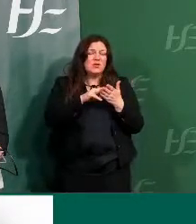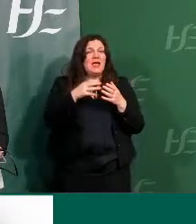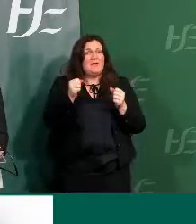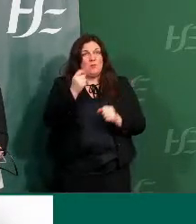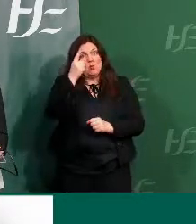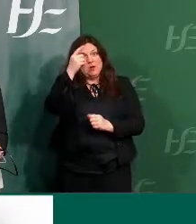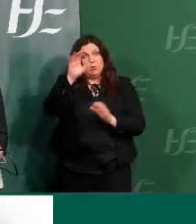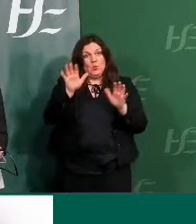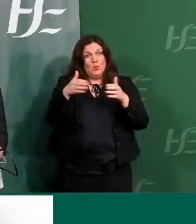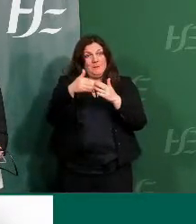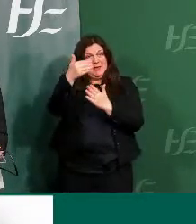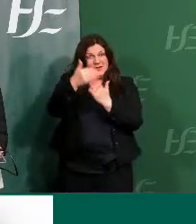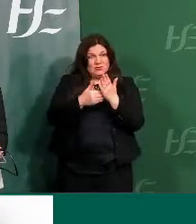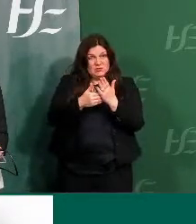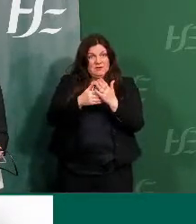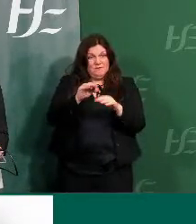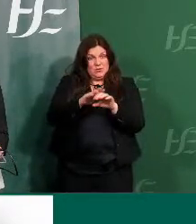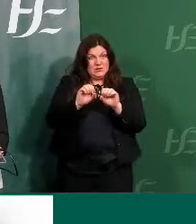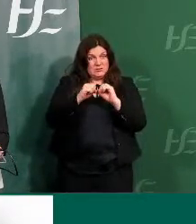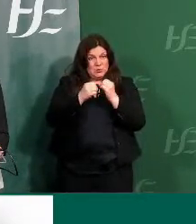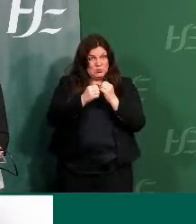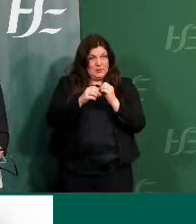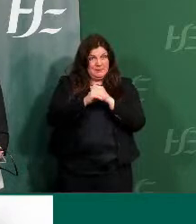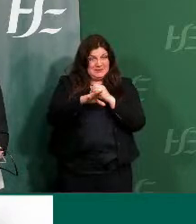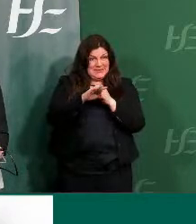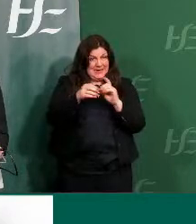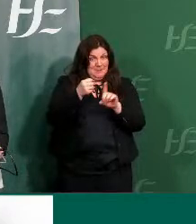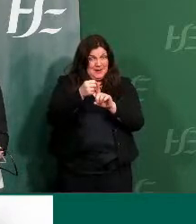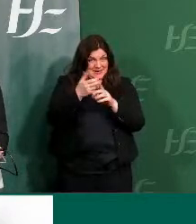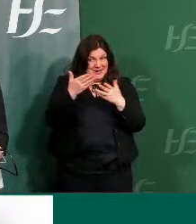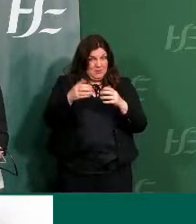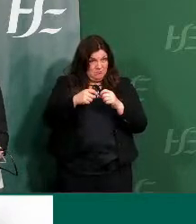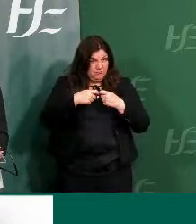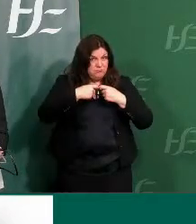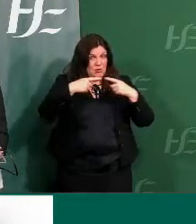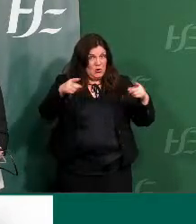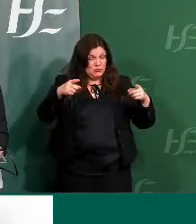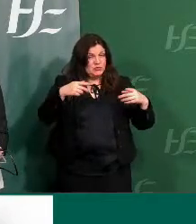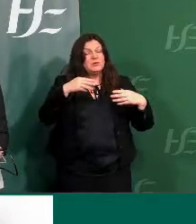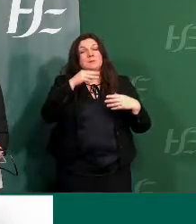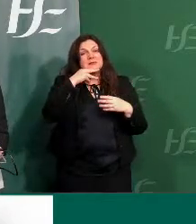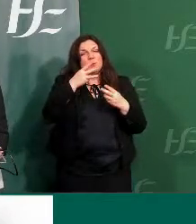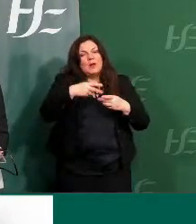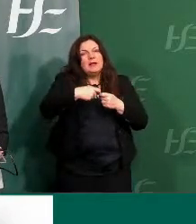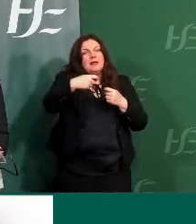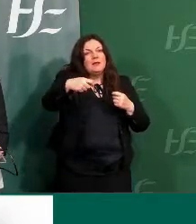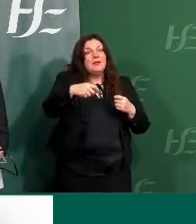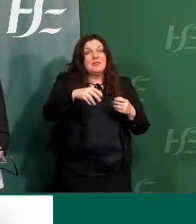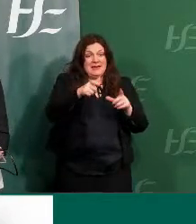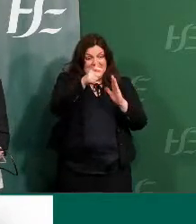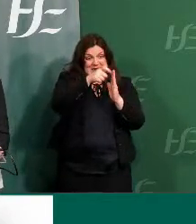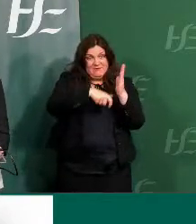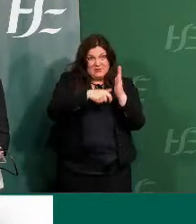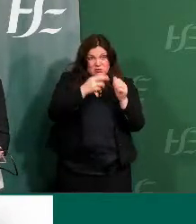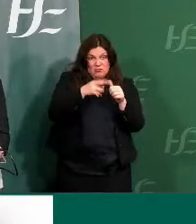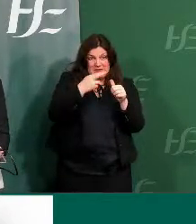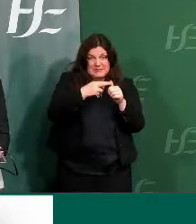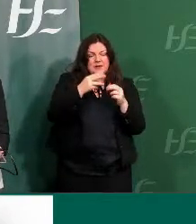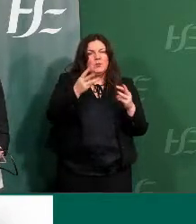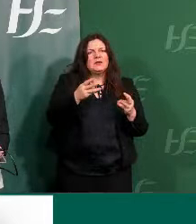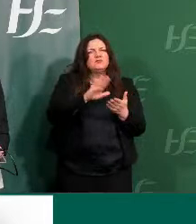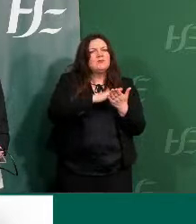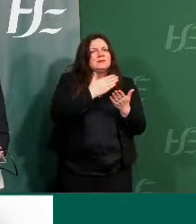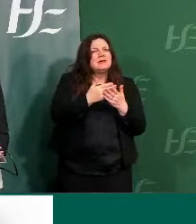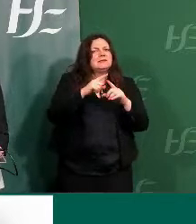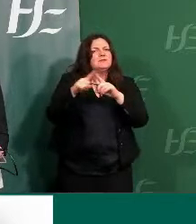dedicated webpage and our social media campaign is now live, and we'll be extending that over the coming weeks. So the leaflet is already available. We're translating that